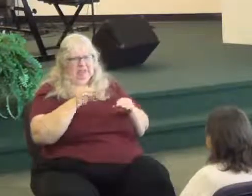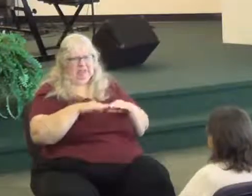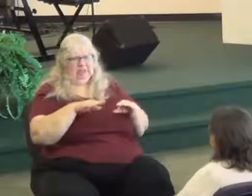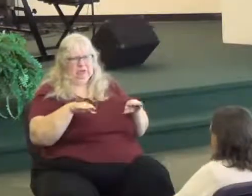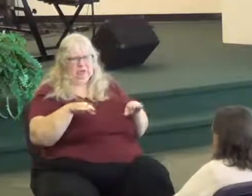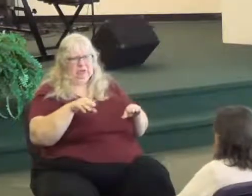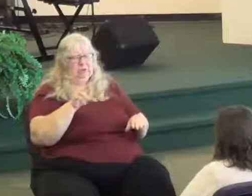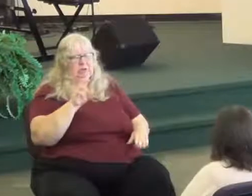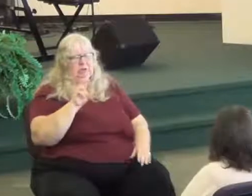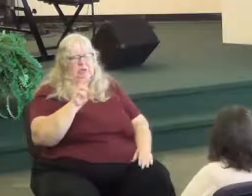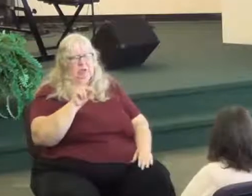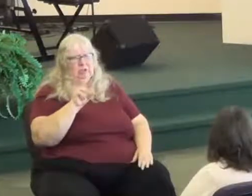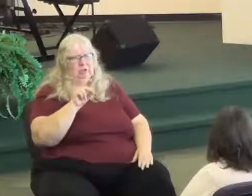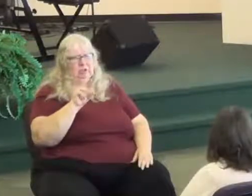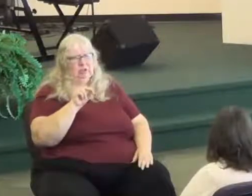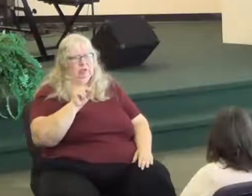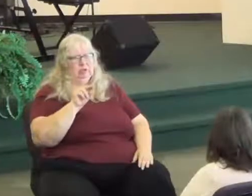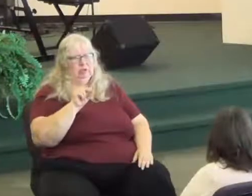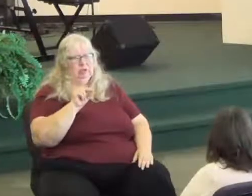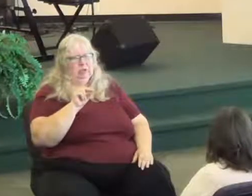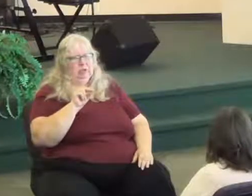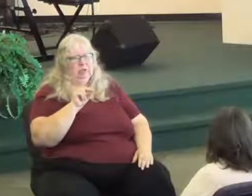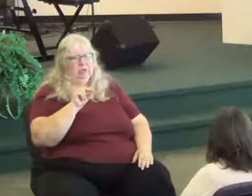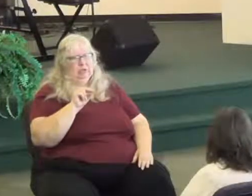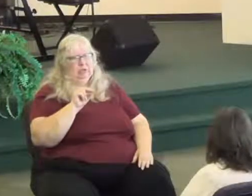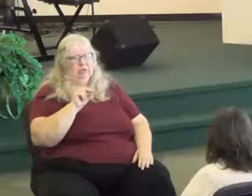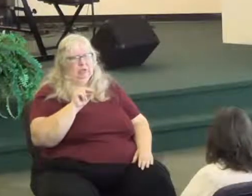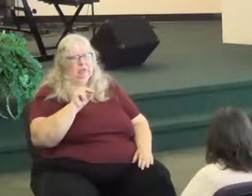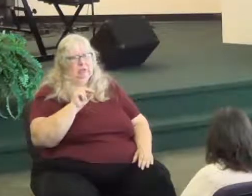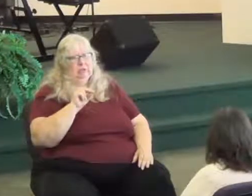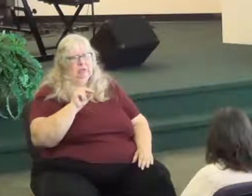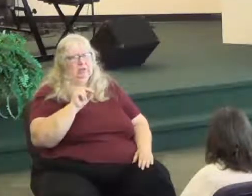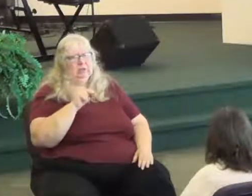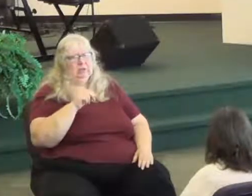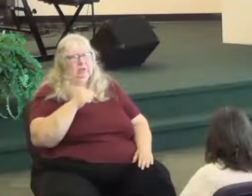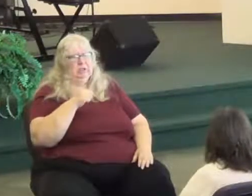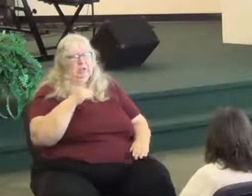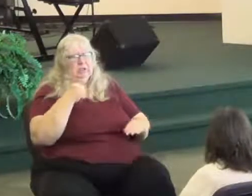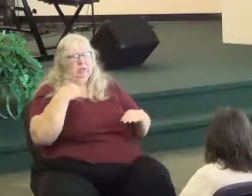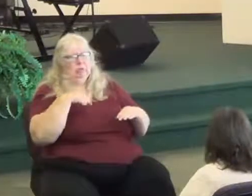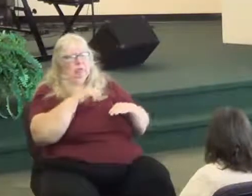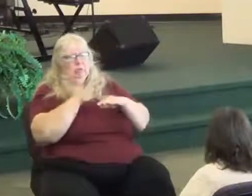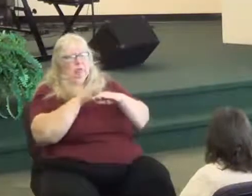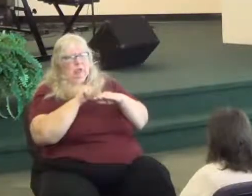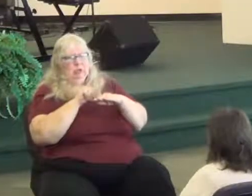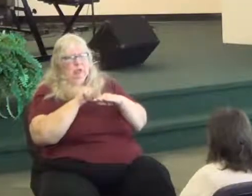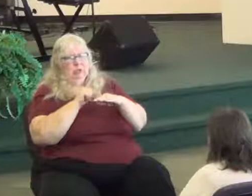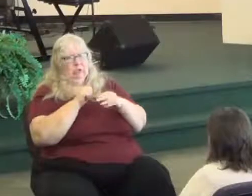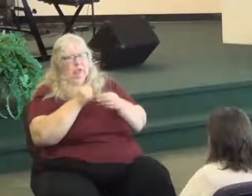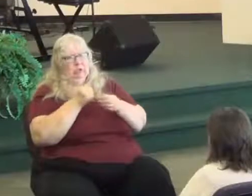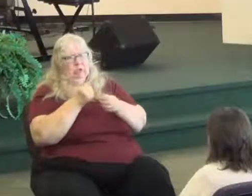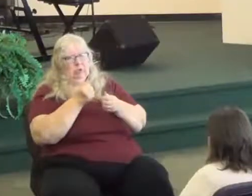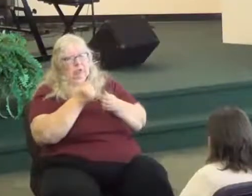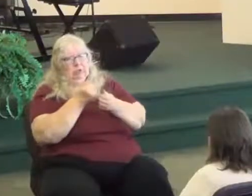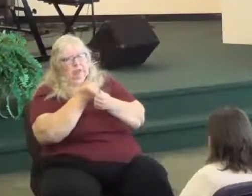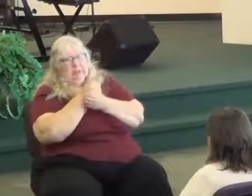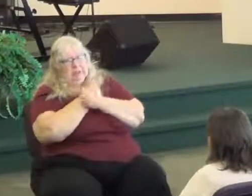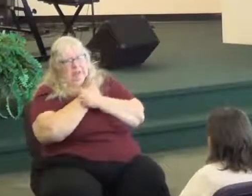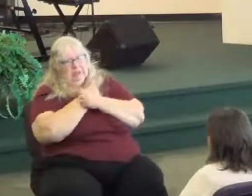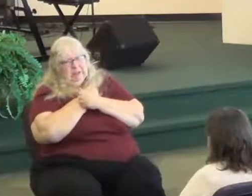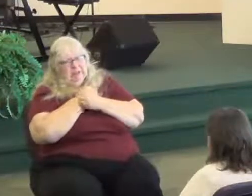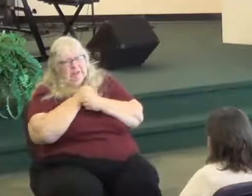Of course not. There's a lot of other passages you can point to where he's calling us to love them. In fact, the more I love Jesus, the more I will love them. But it's a